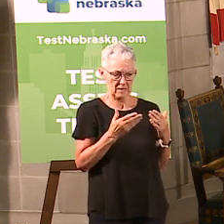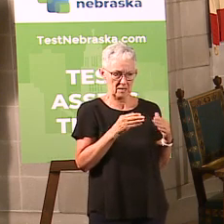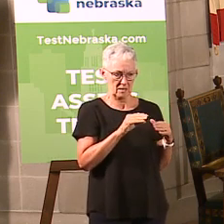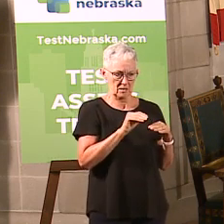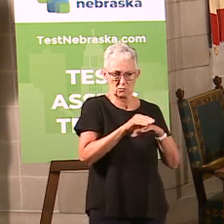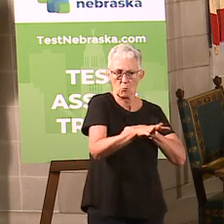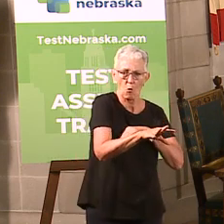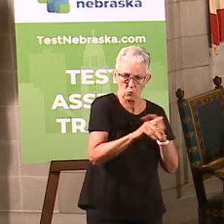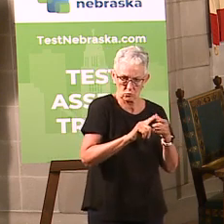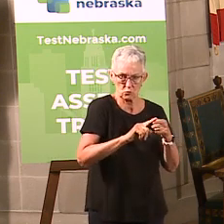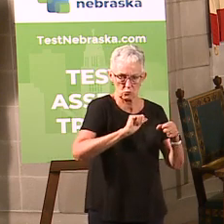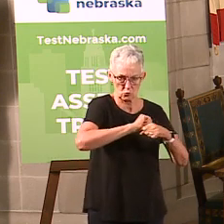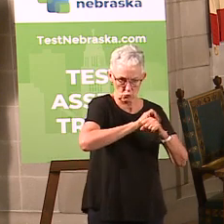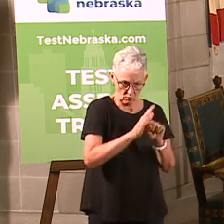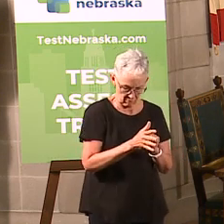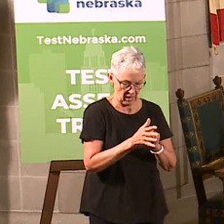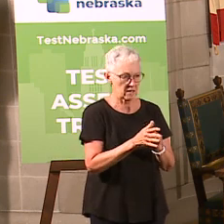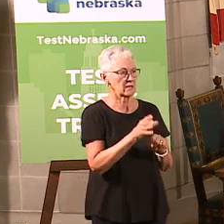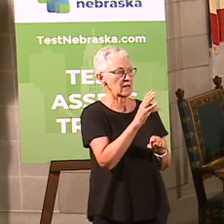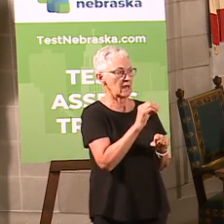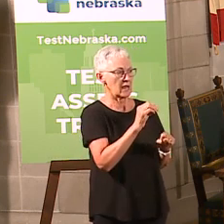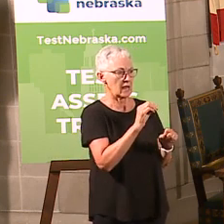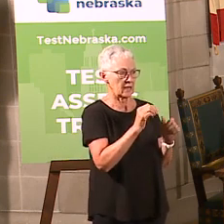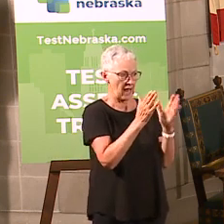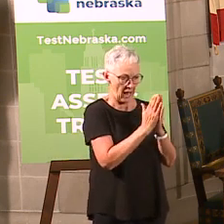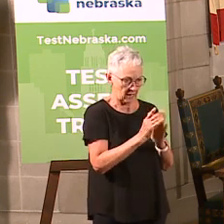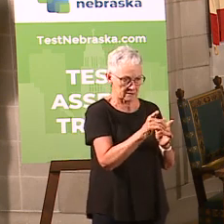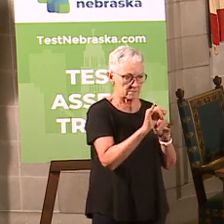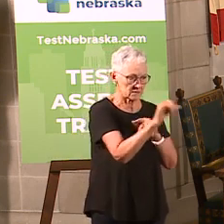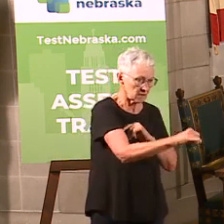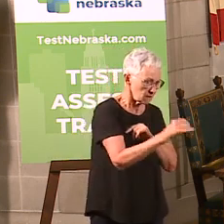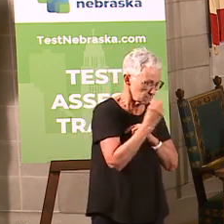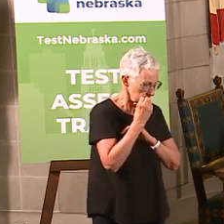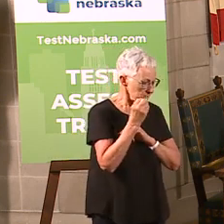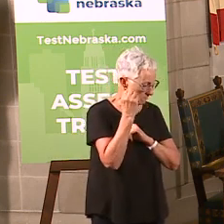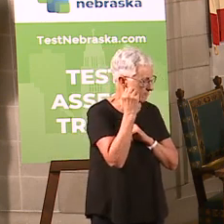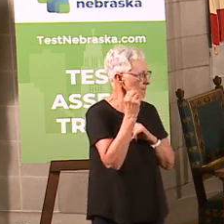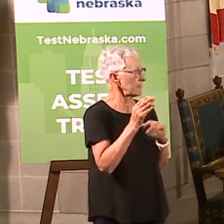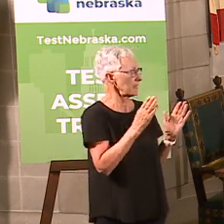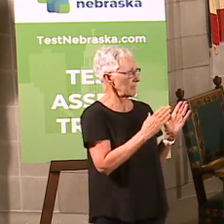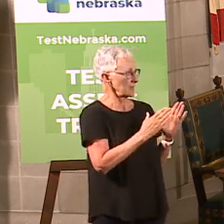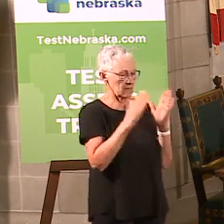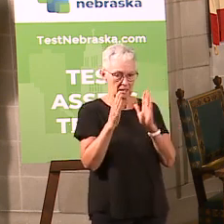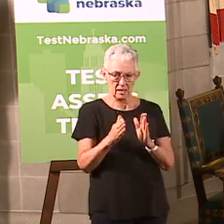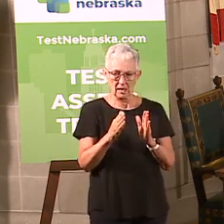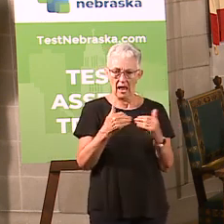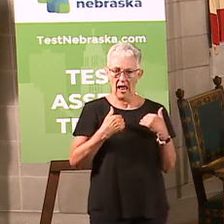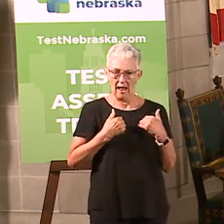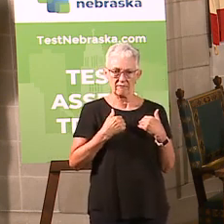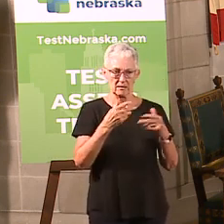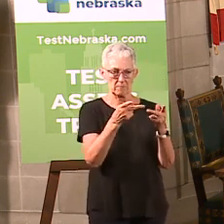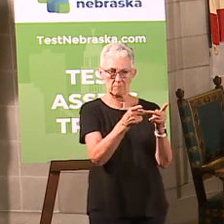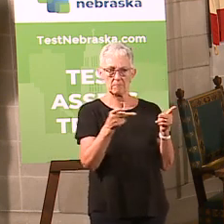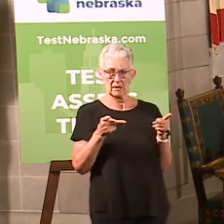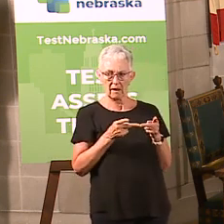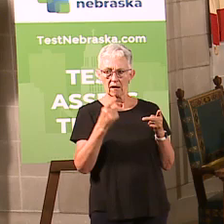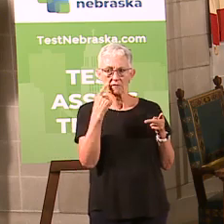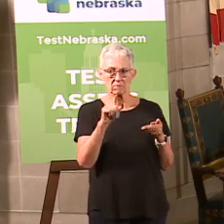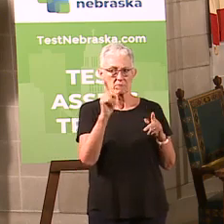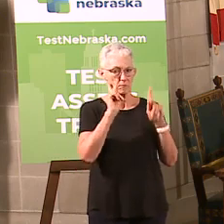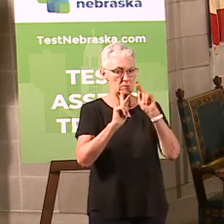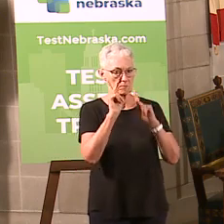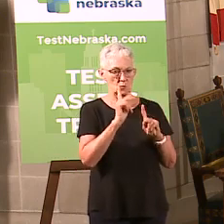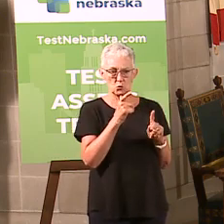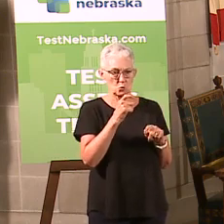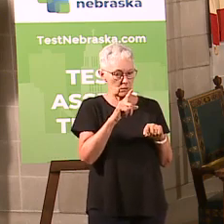weeks, make sure they're monitoring their conditions or quarantined depending on their level of contact. Having the lodging available for folks who can't do